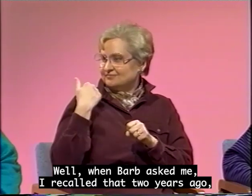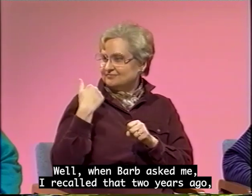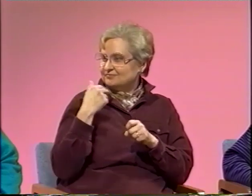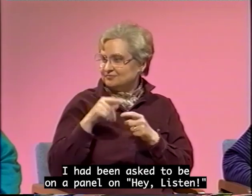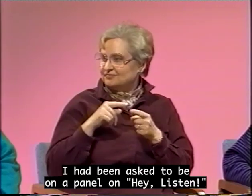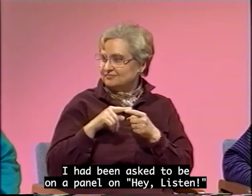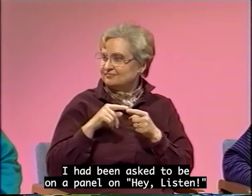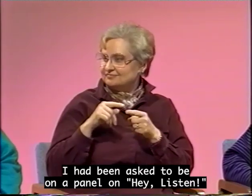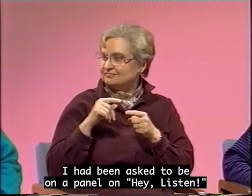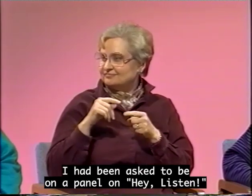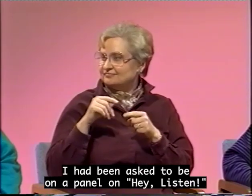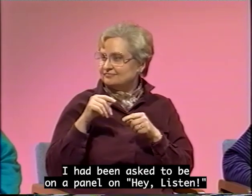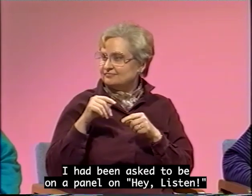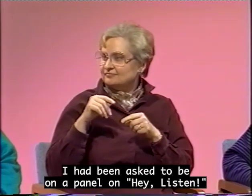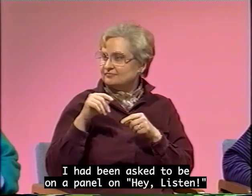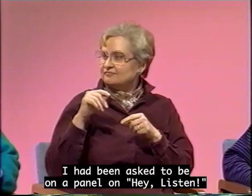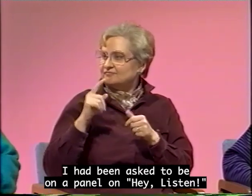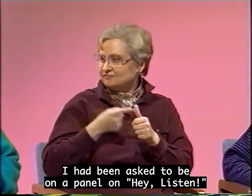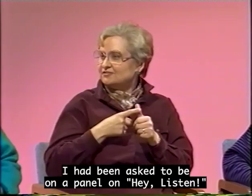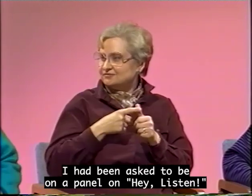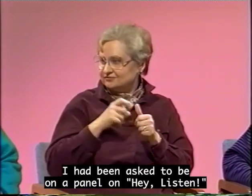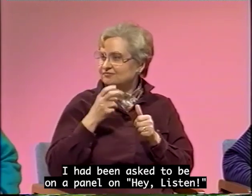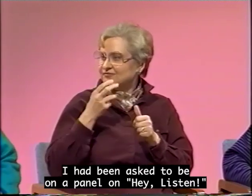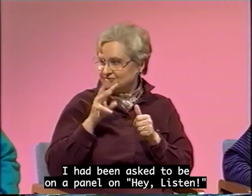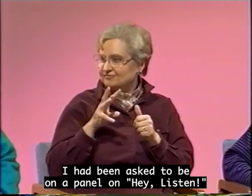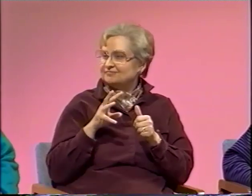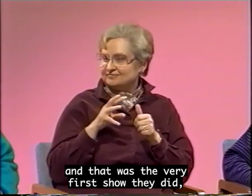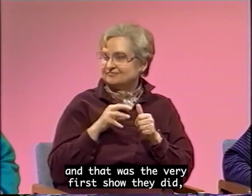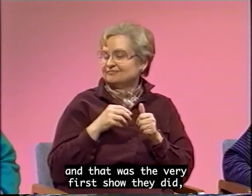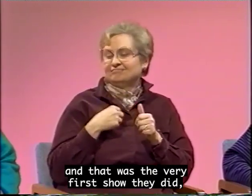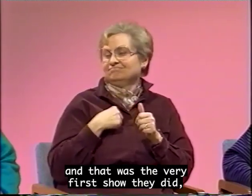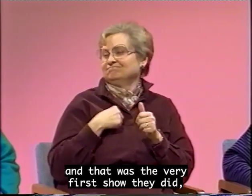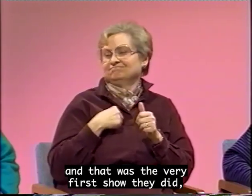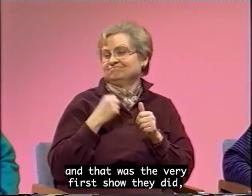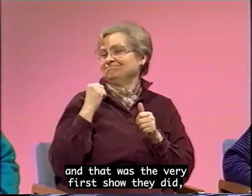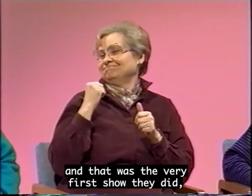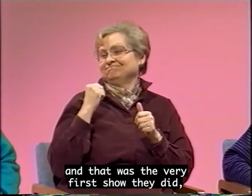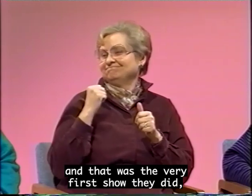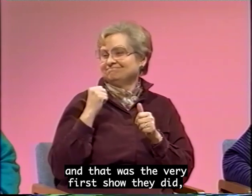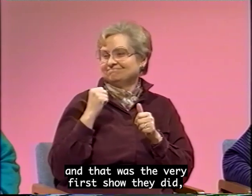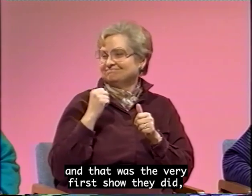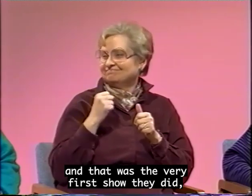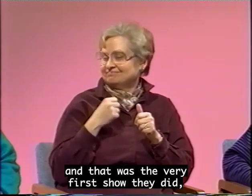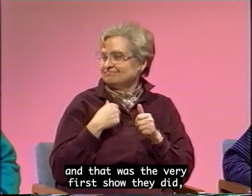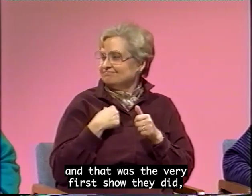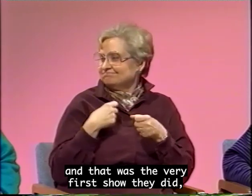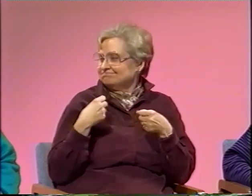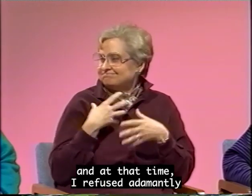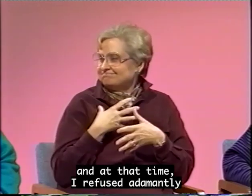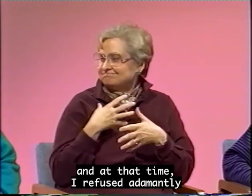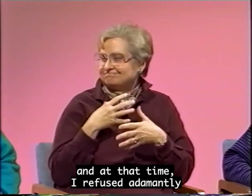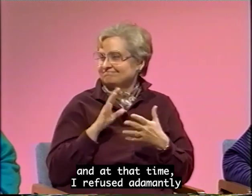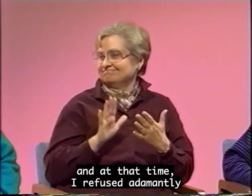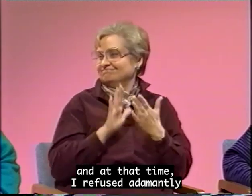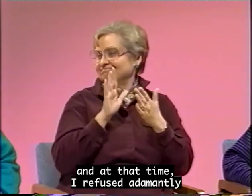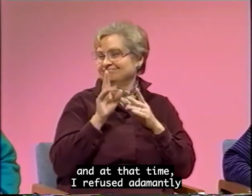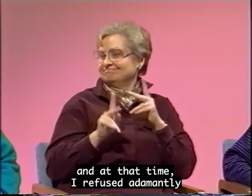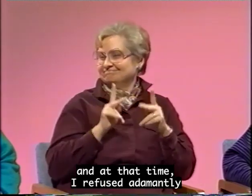years ago I had been asked to be on a panel on Hey Listen, and that was the very first show they did, and at that time I refused